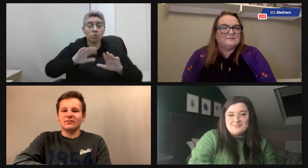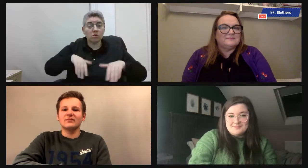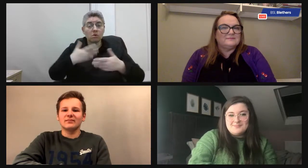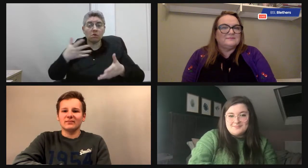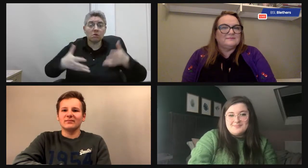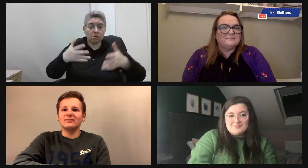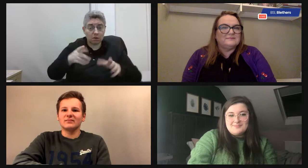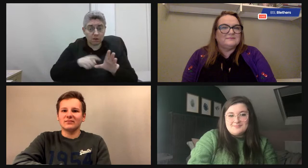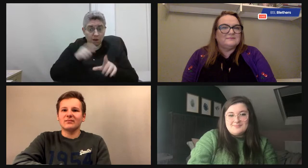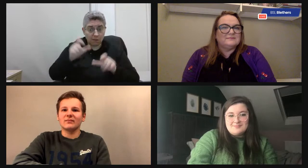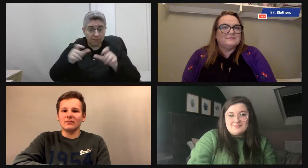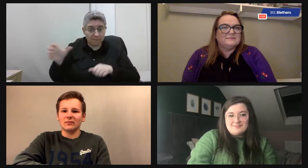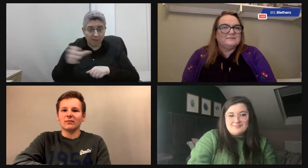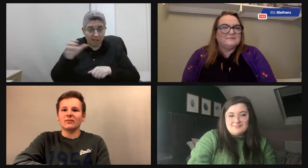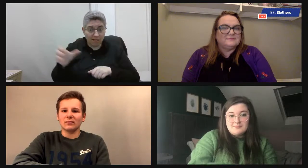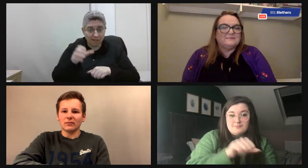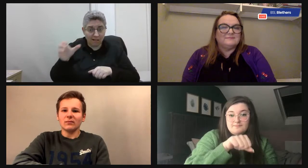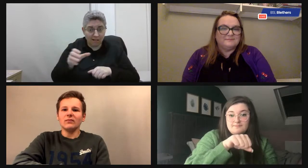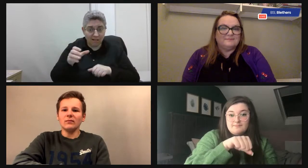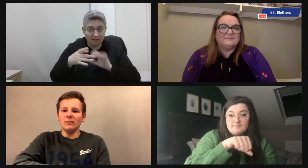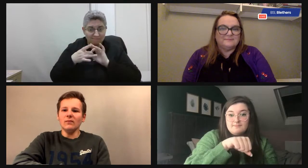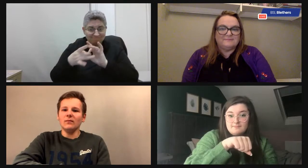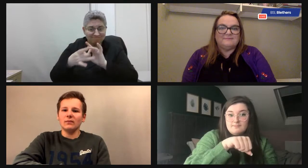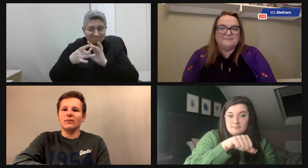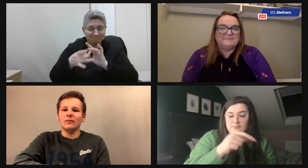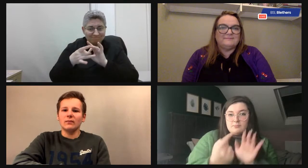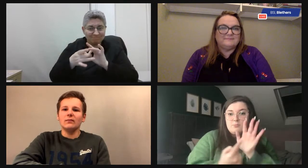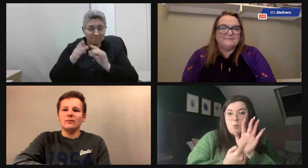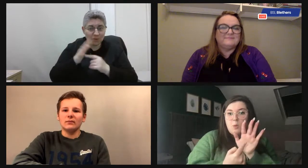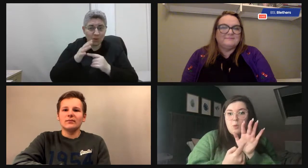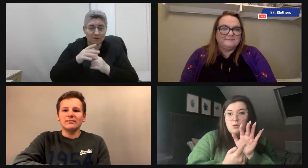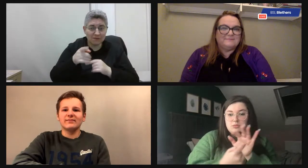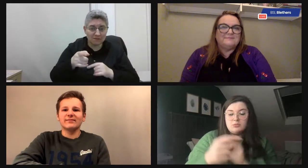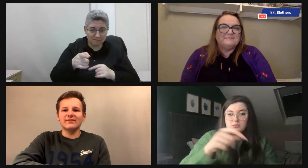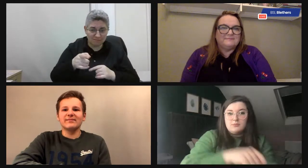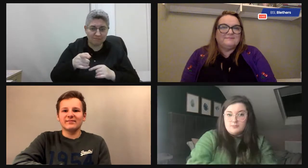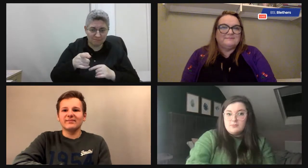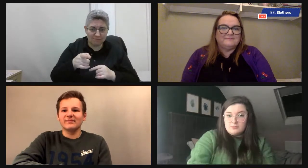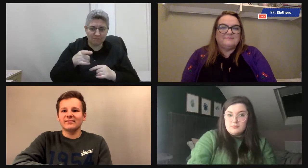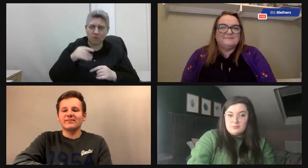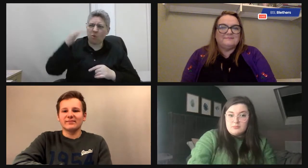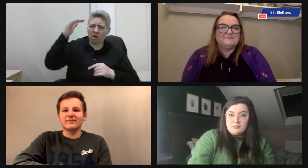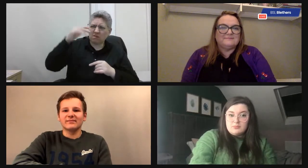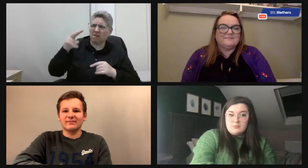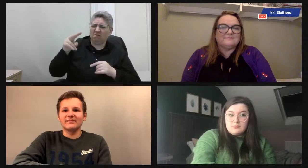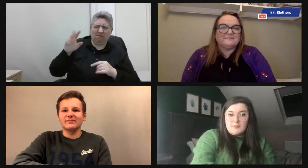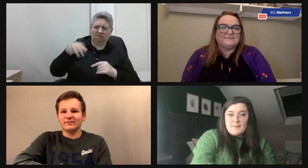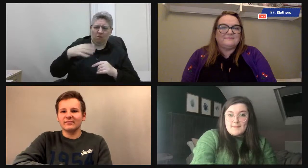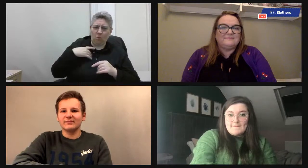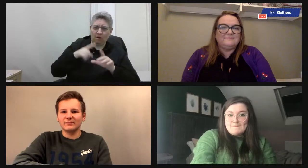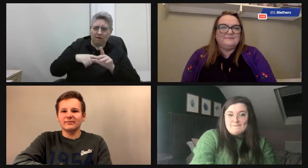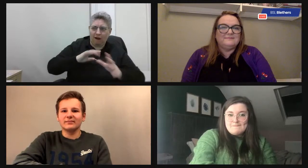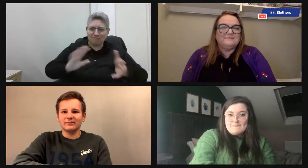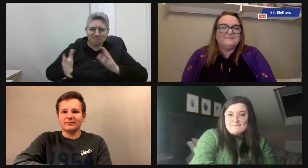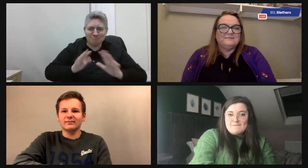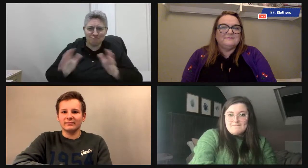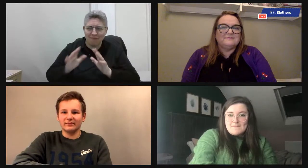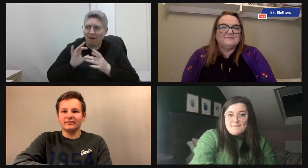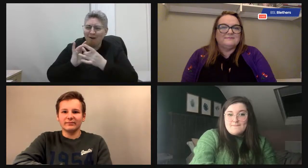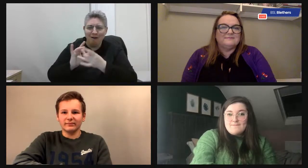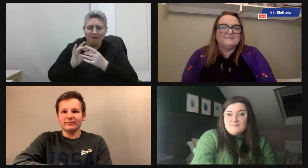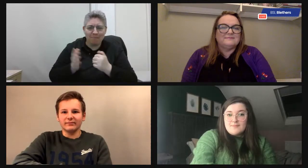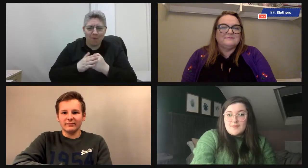in videos, more videos about young people, presented by young people as well, so that you can kind of empathize with that. You can relate to